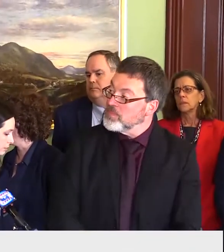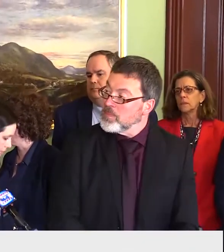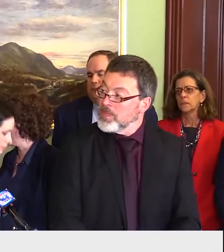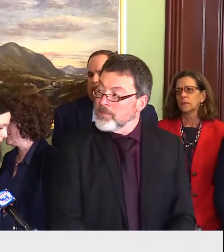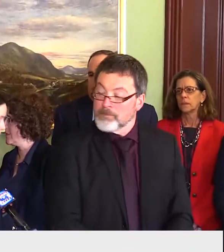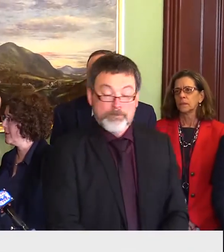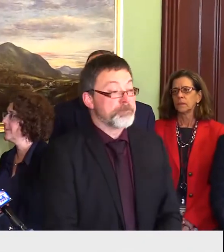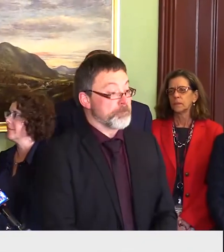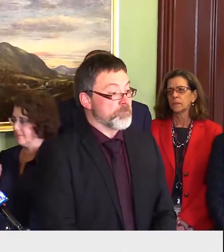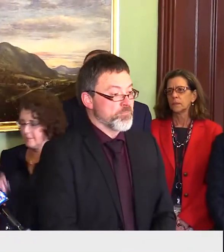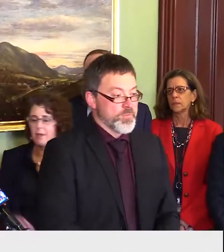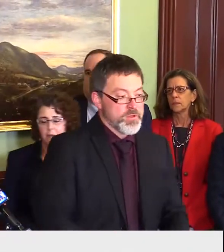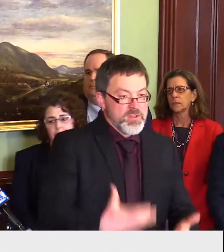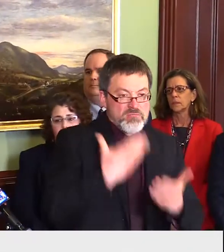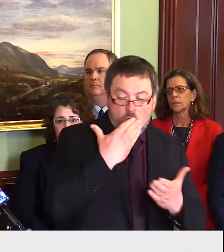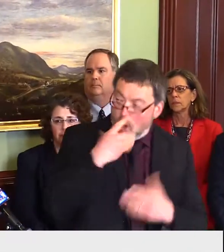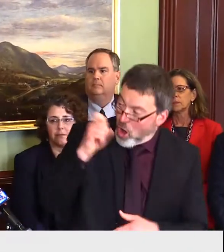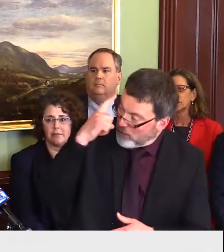Thank you, Governor.